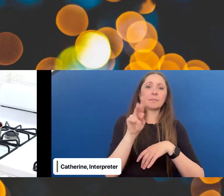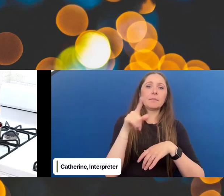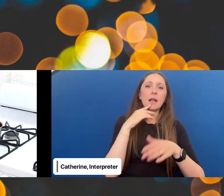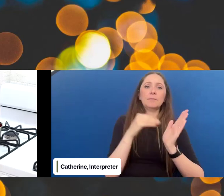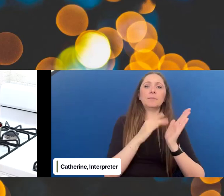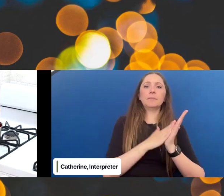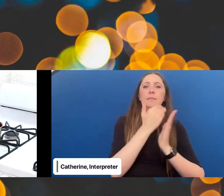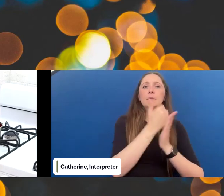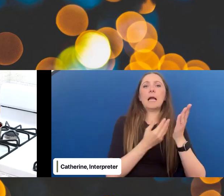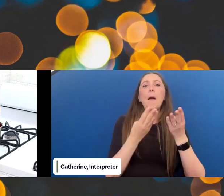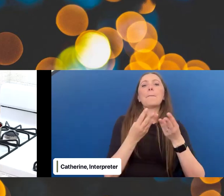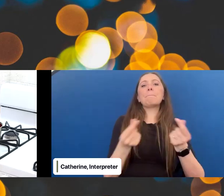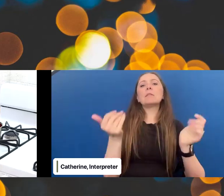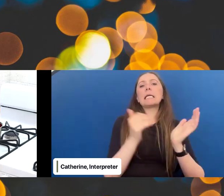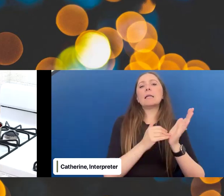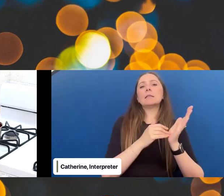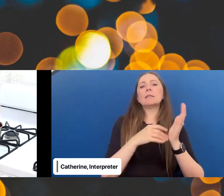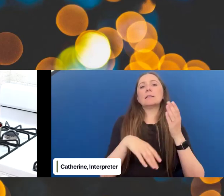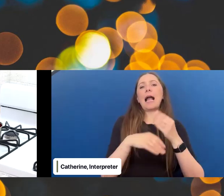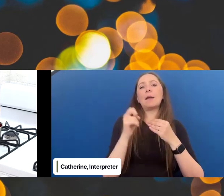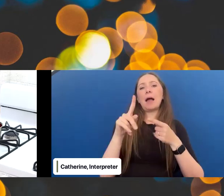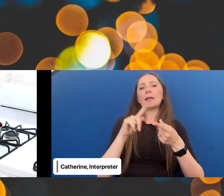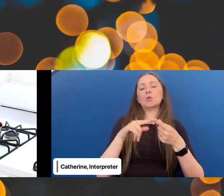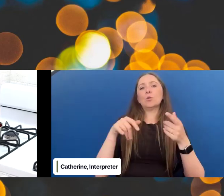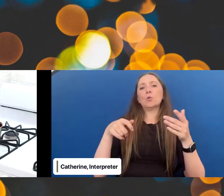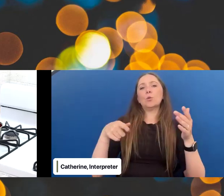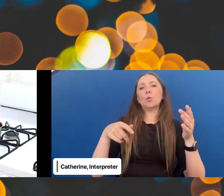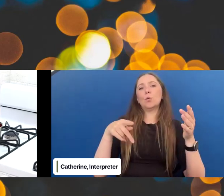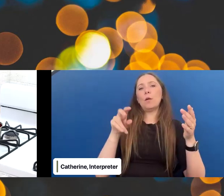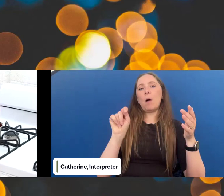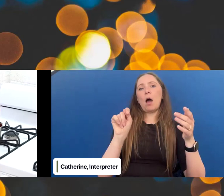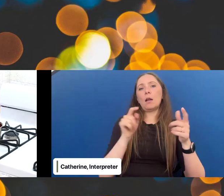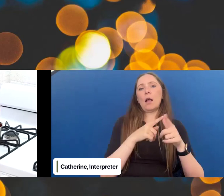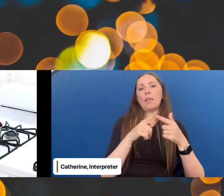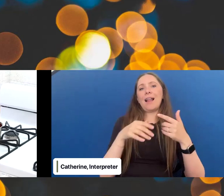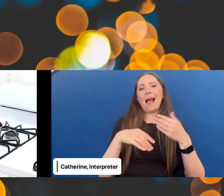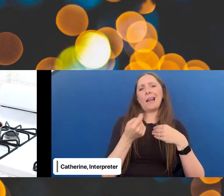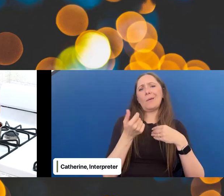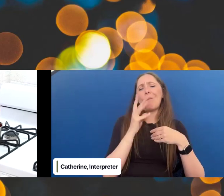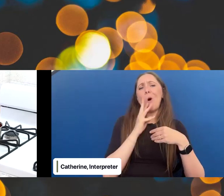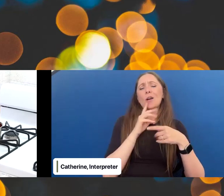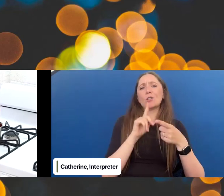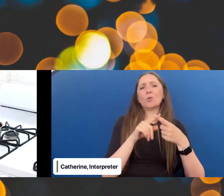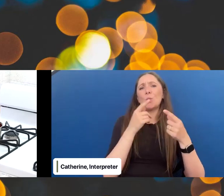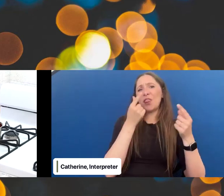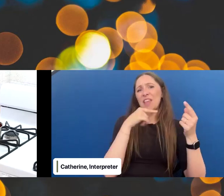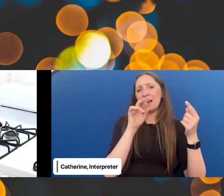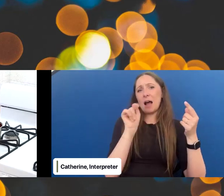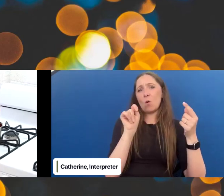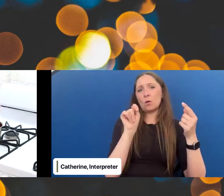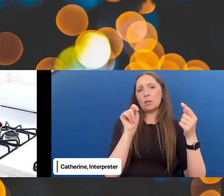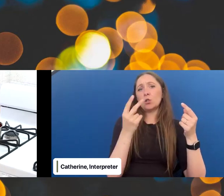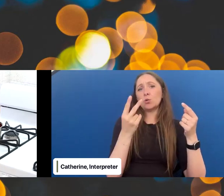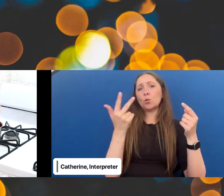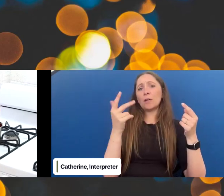recipe where you melt it again. You just add it back into the saucepan, add a little bit of water to maybe 2-3 tablespoons, and